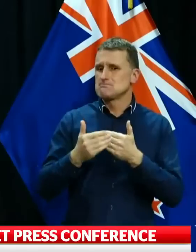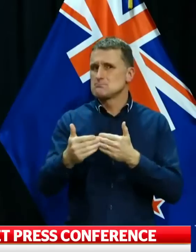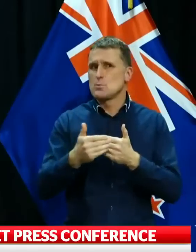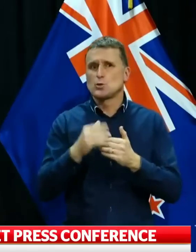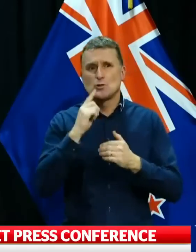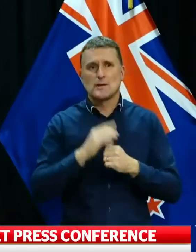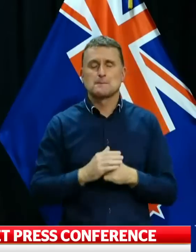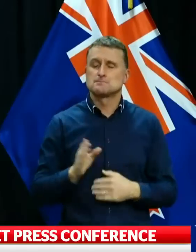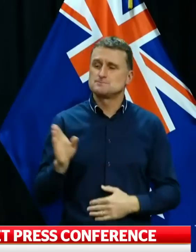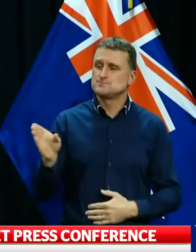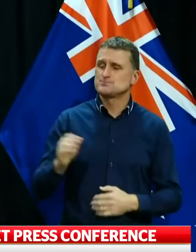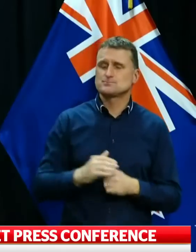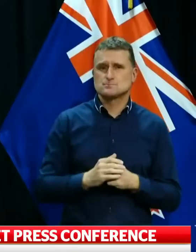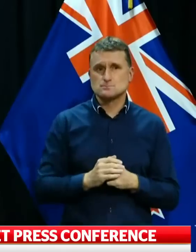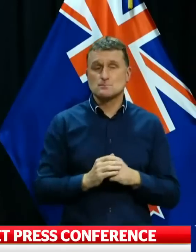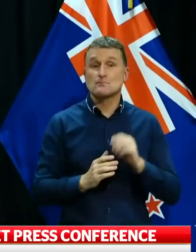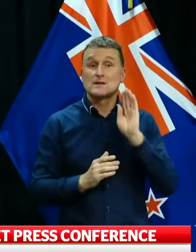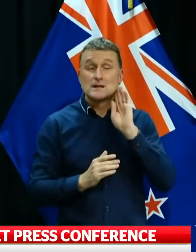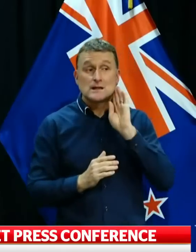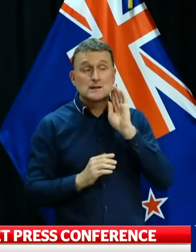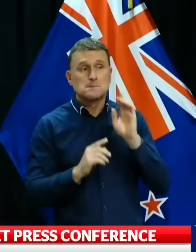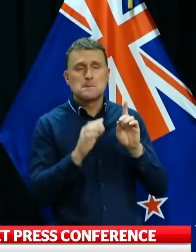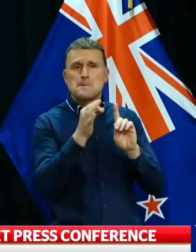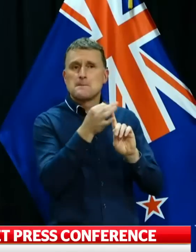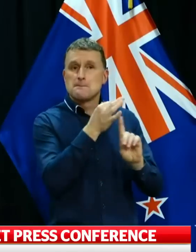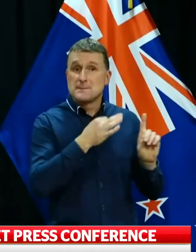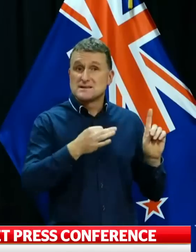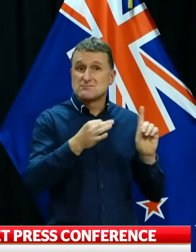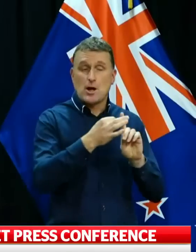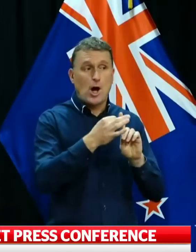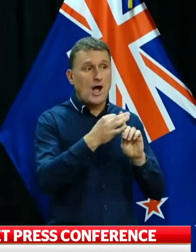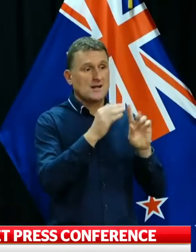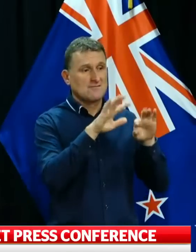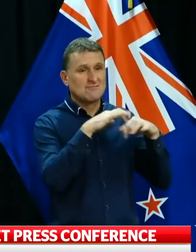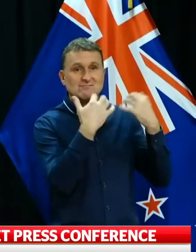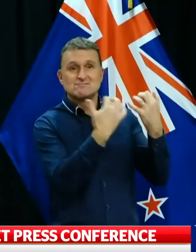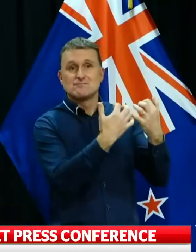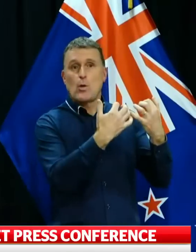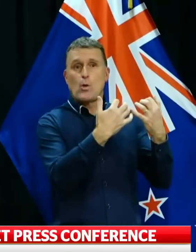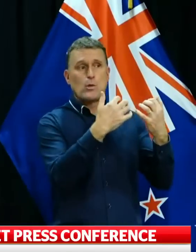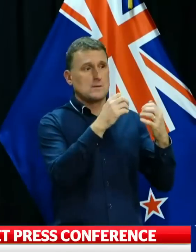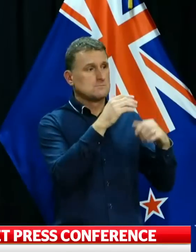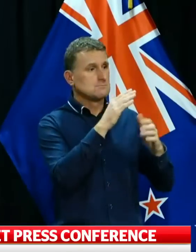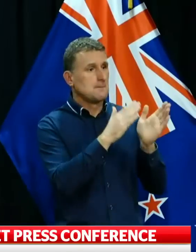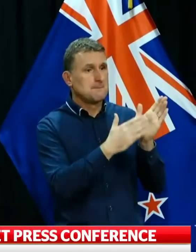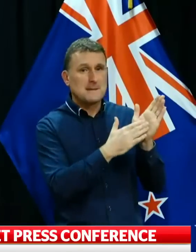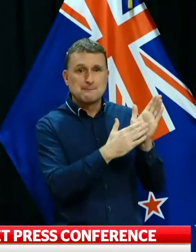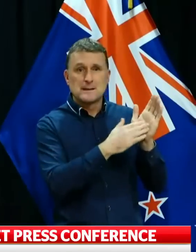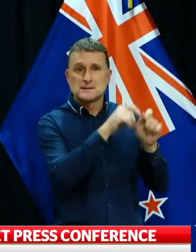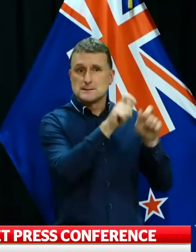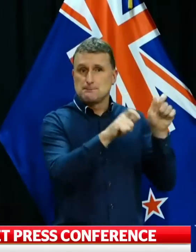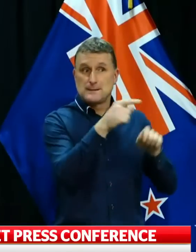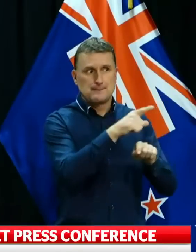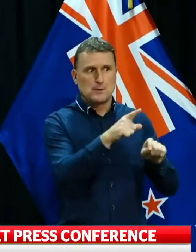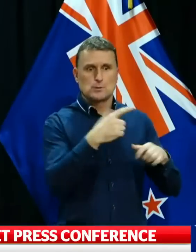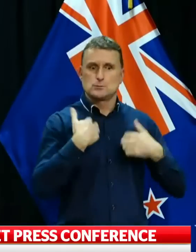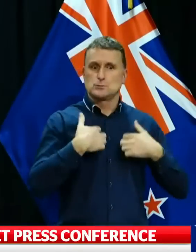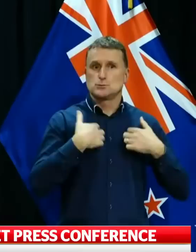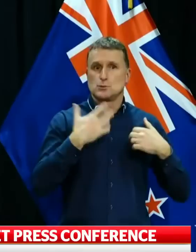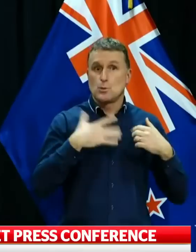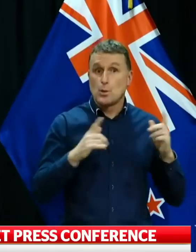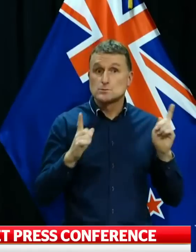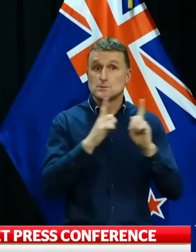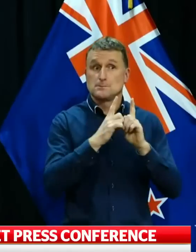I've heard is the Pacific Island Forum members all very keen to meet, to use it